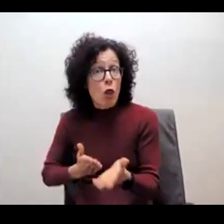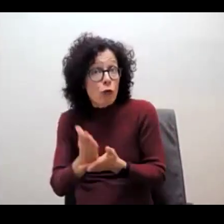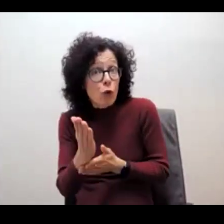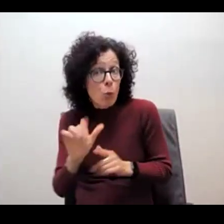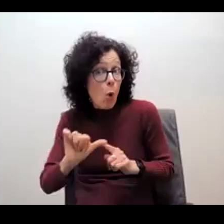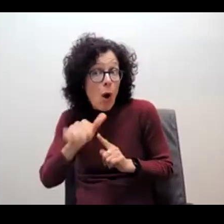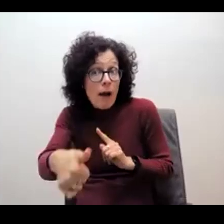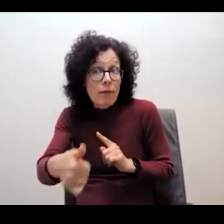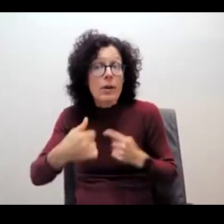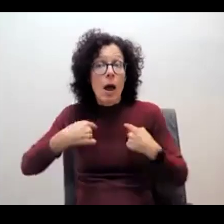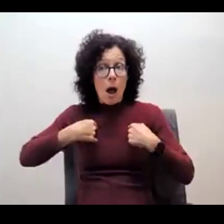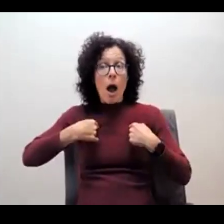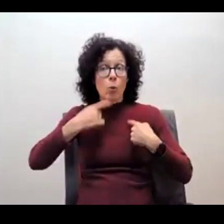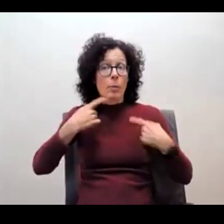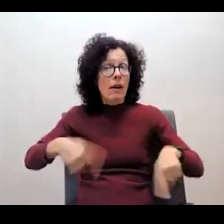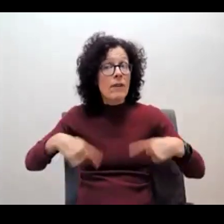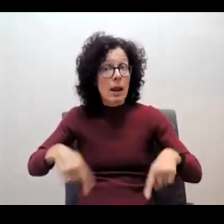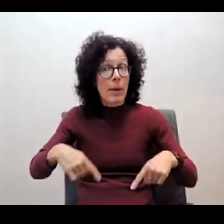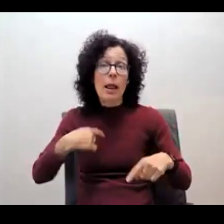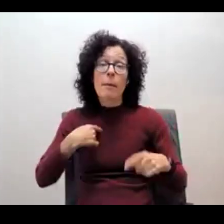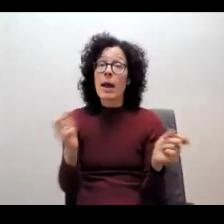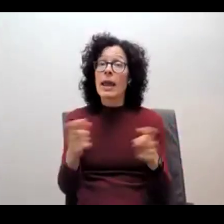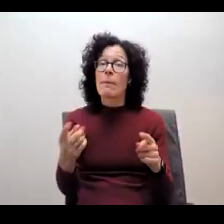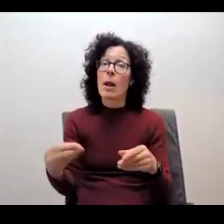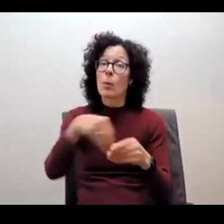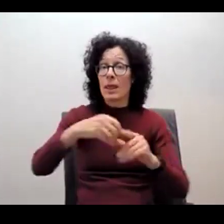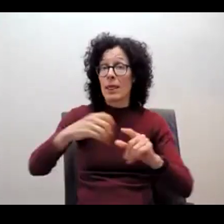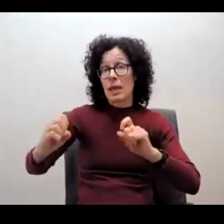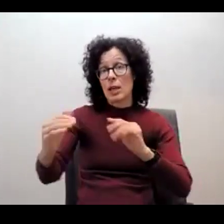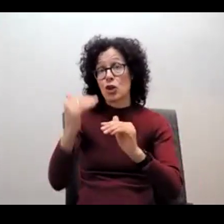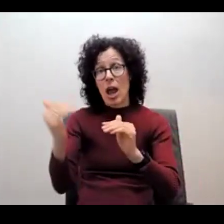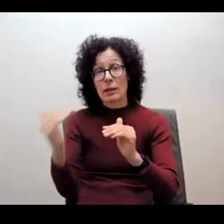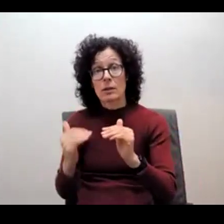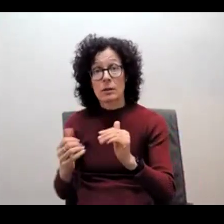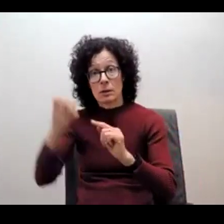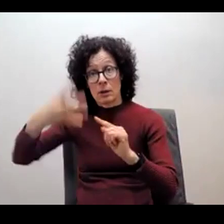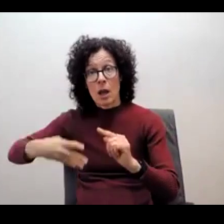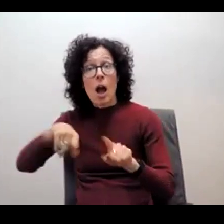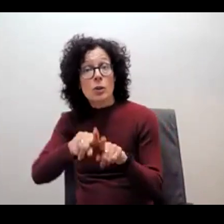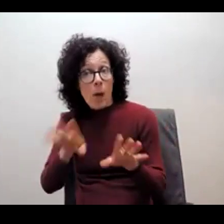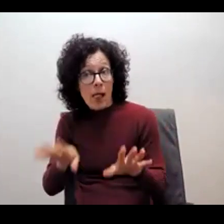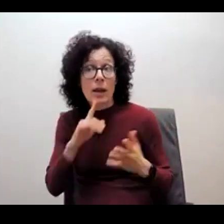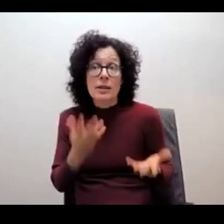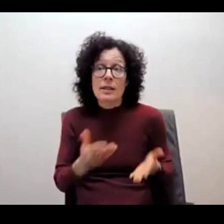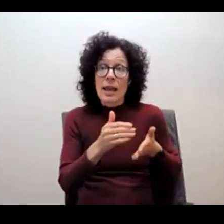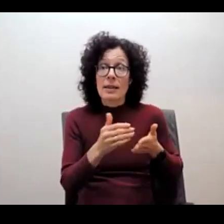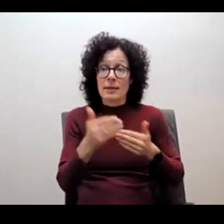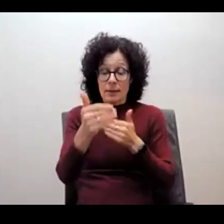myself available. And I'll put my email in the chat as well. Today's session is led by